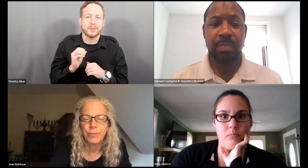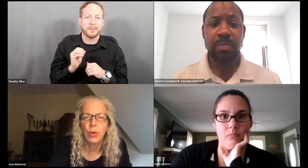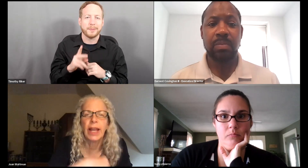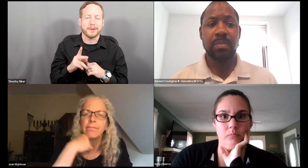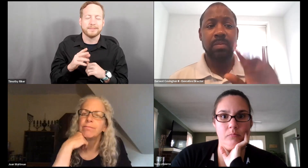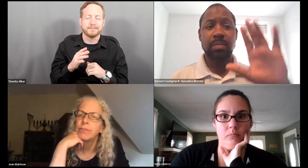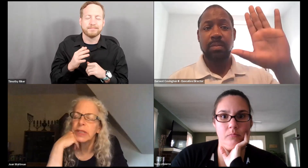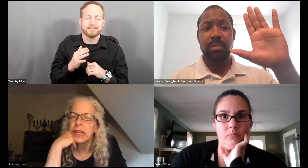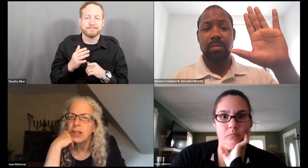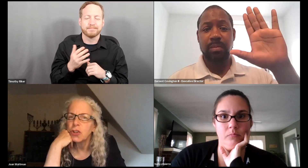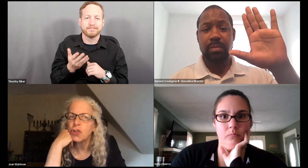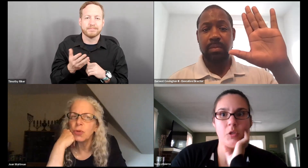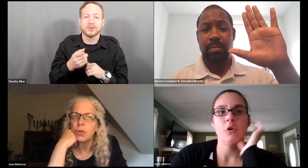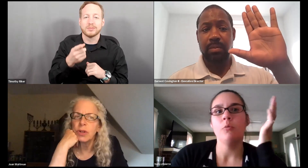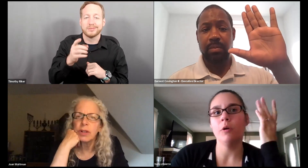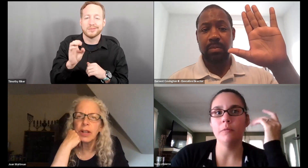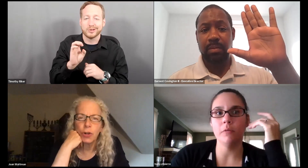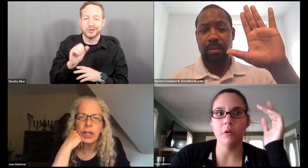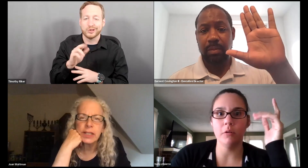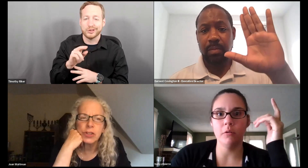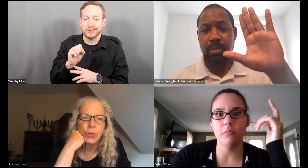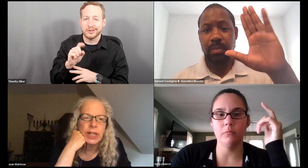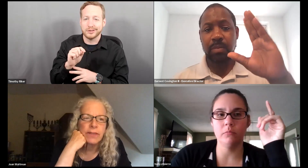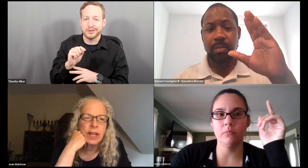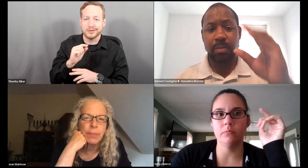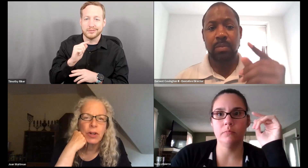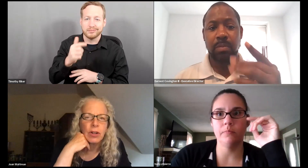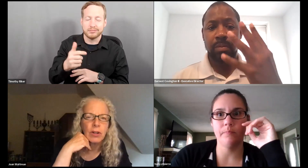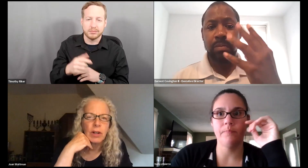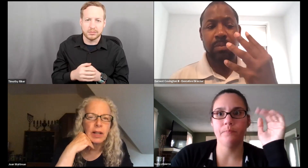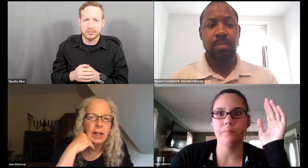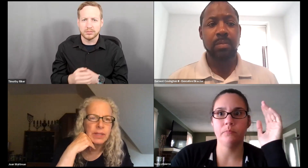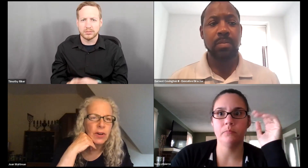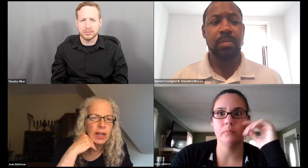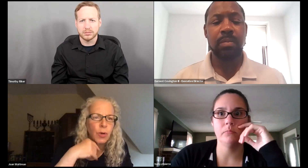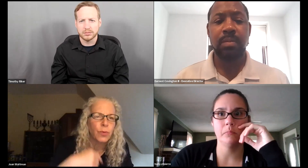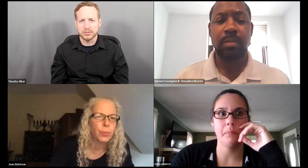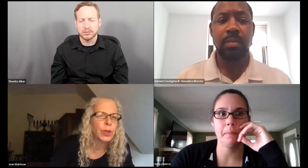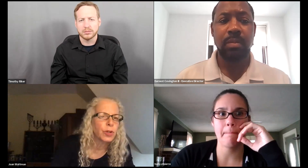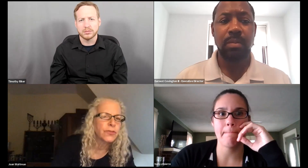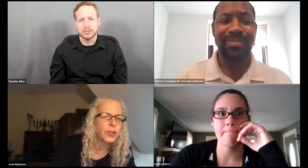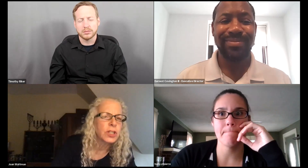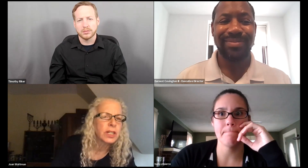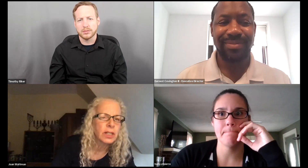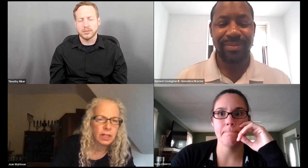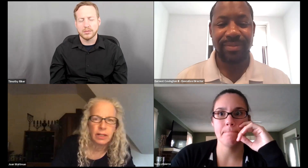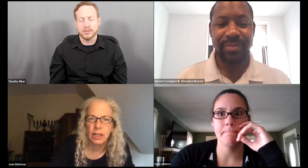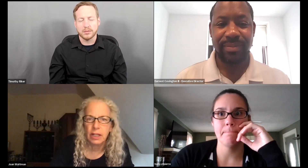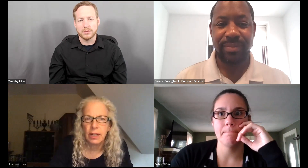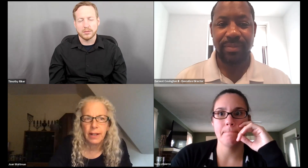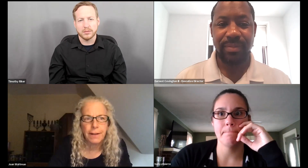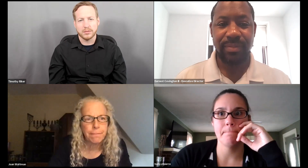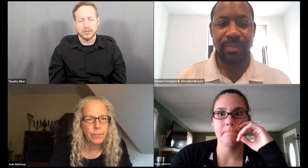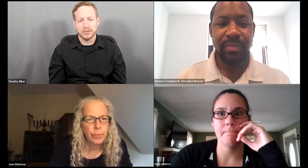No, okay. So, and Well, Ernest, you did have something, or I'm sorry, I'll go with Ernest first.